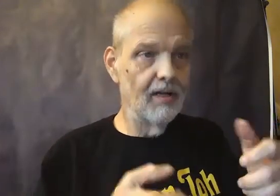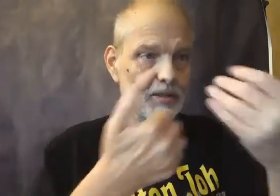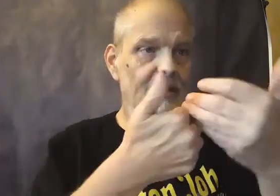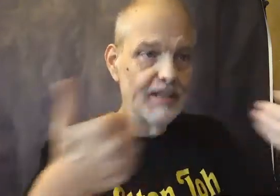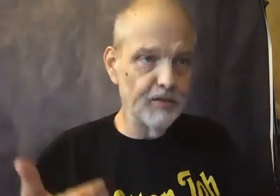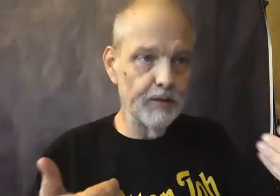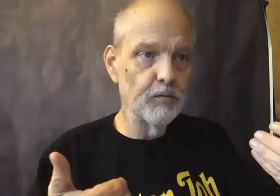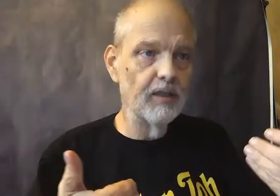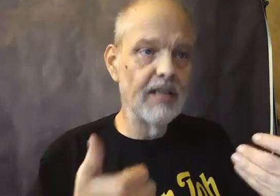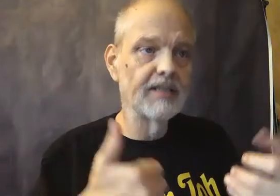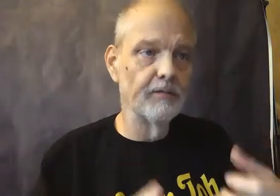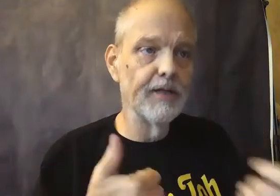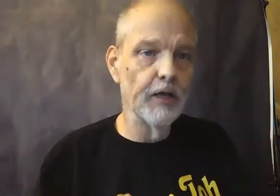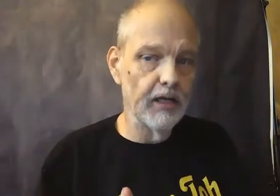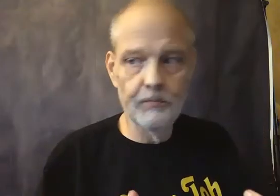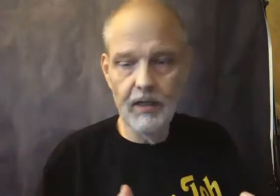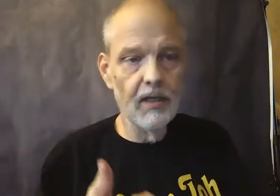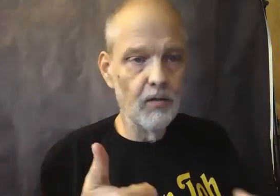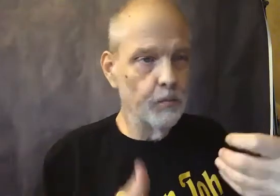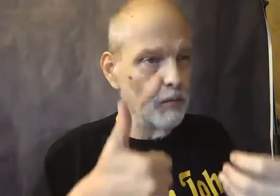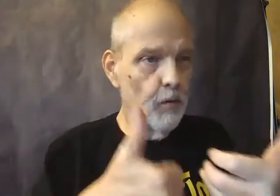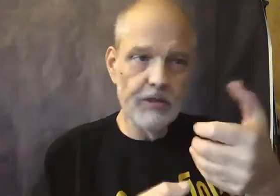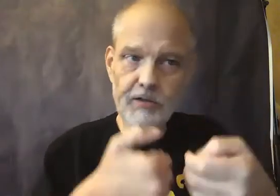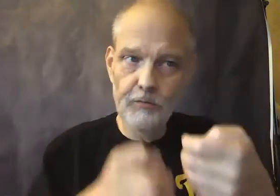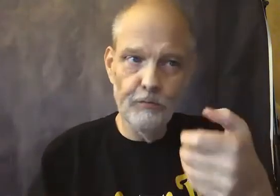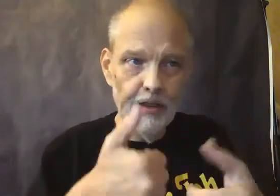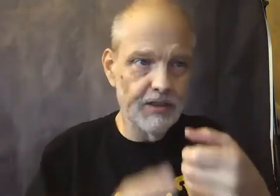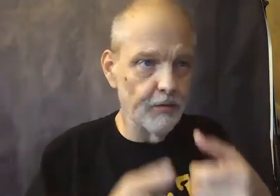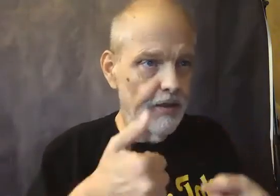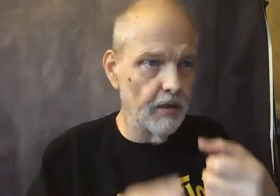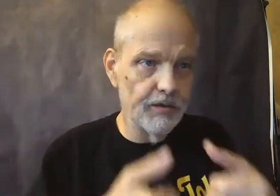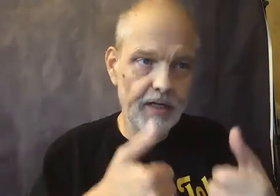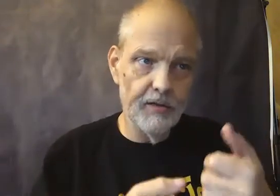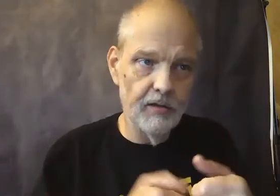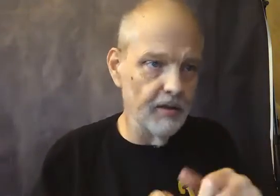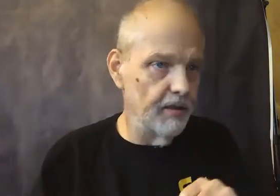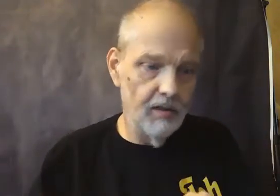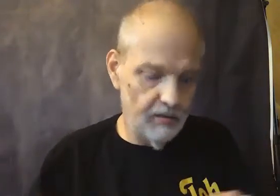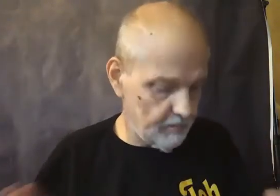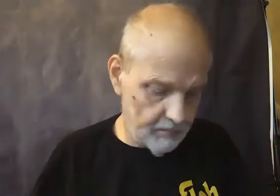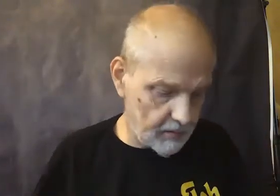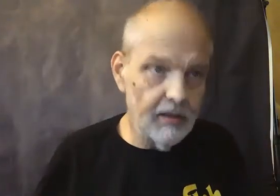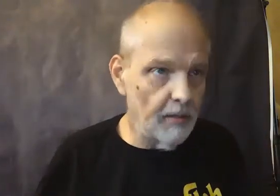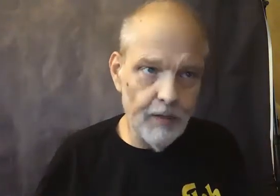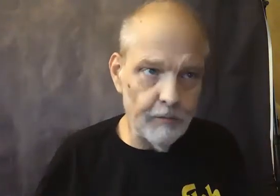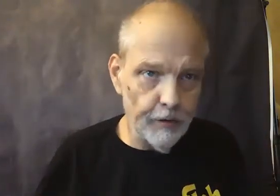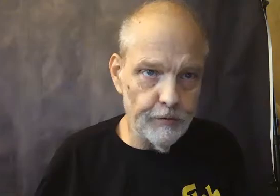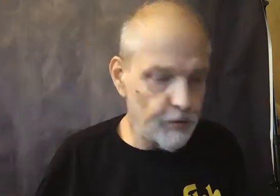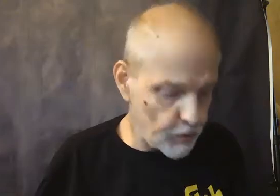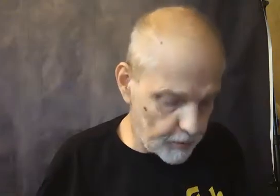a distinction between text and video game, but both signs are really seriously close together. I'm not really even sure what